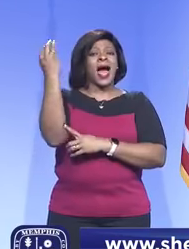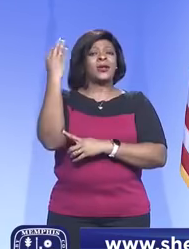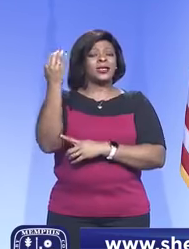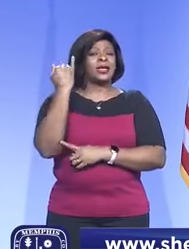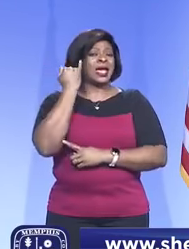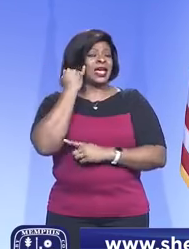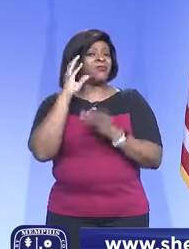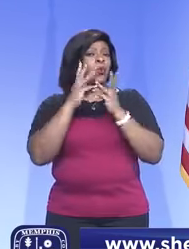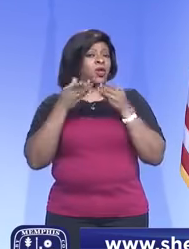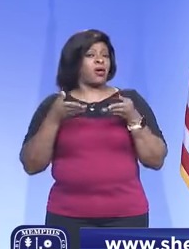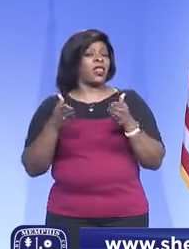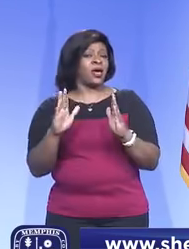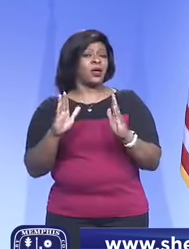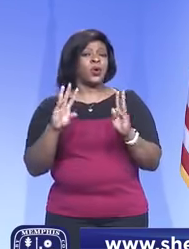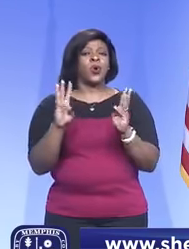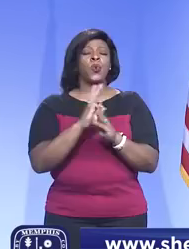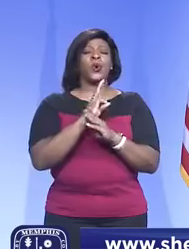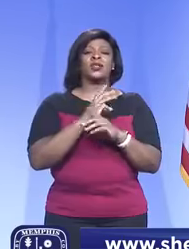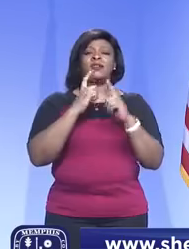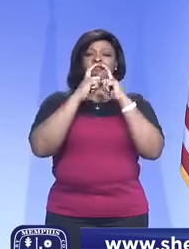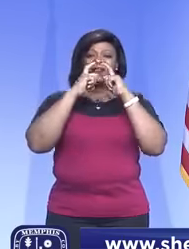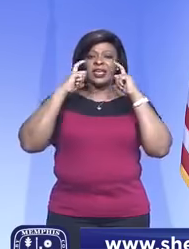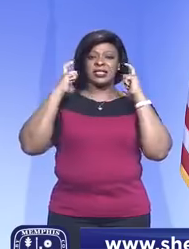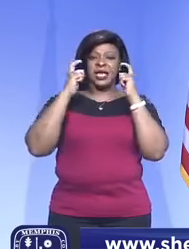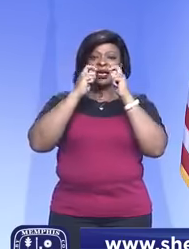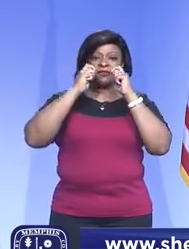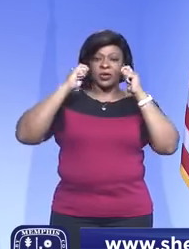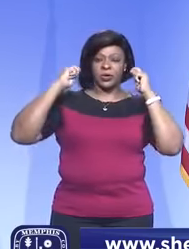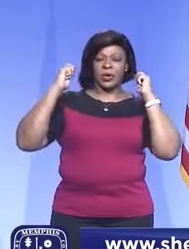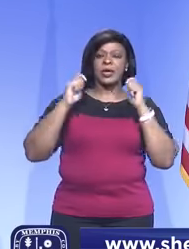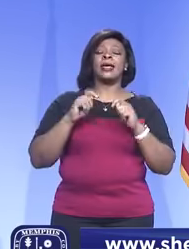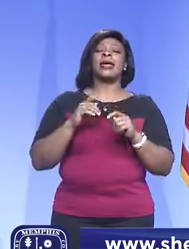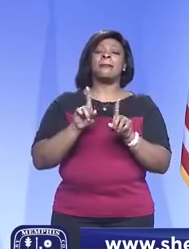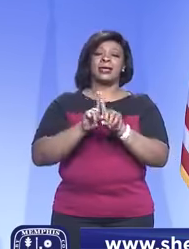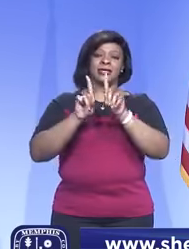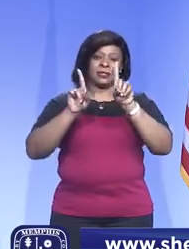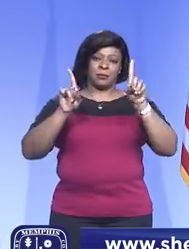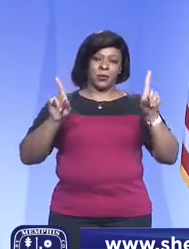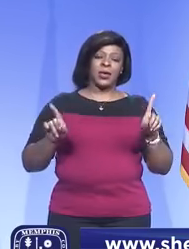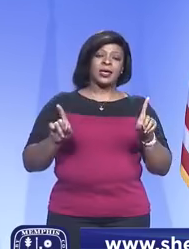the weather permits, wear your face covering and be separated.